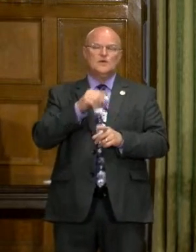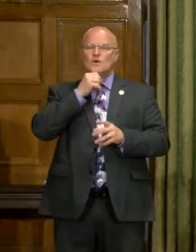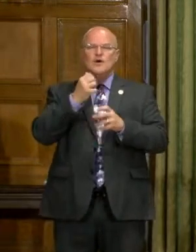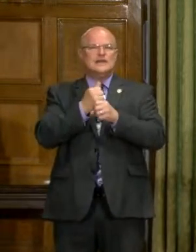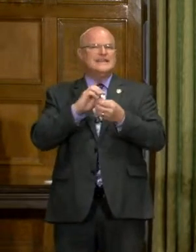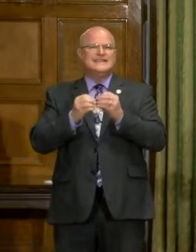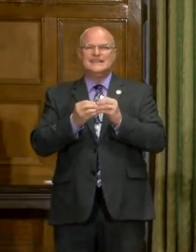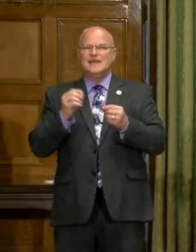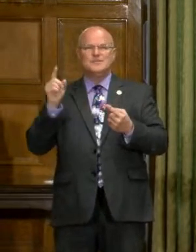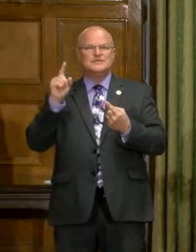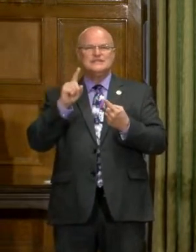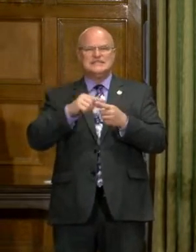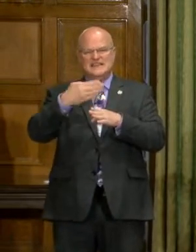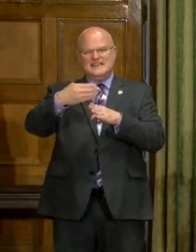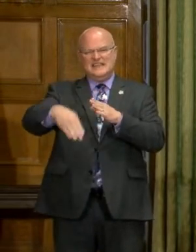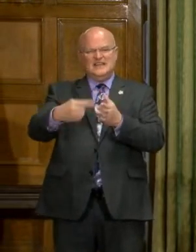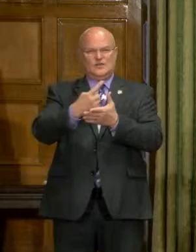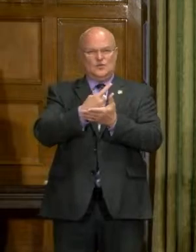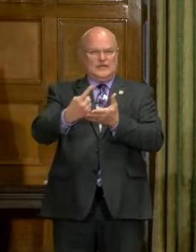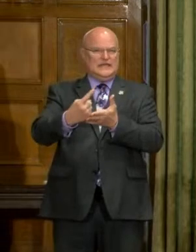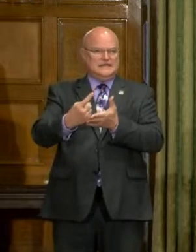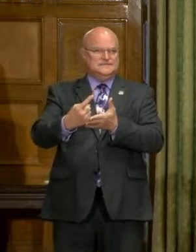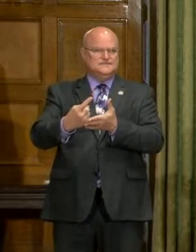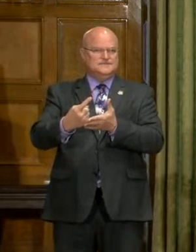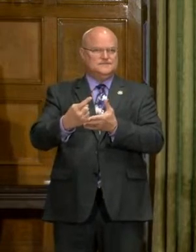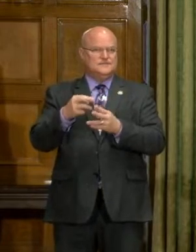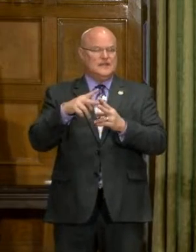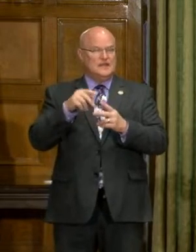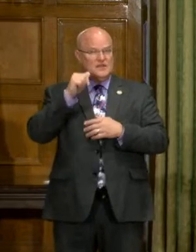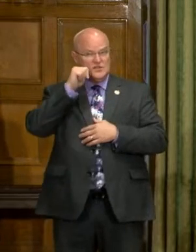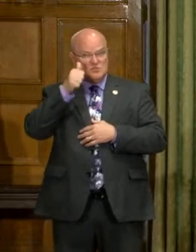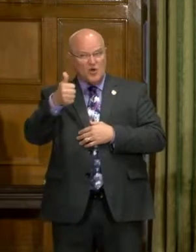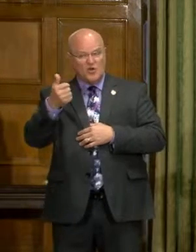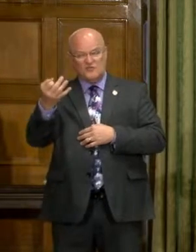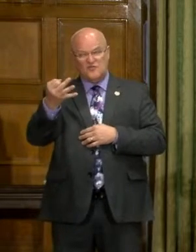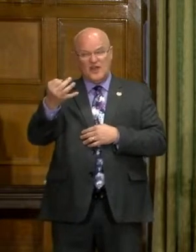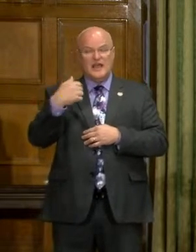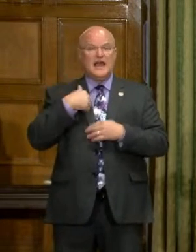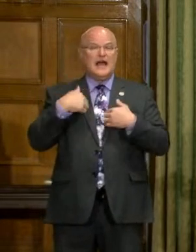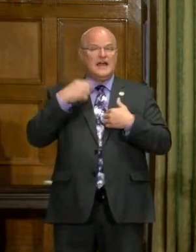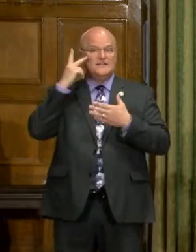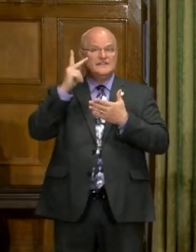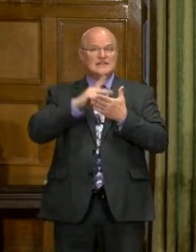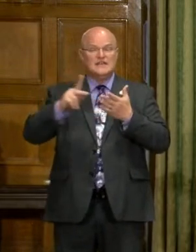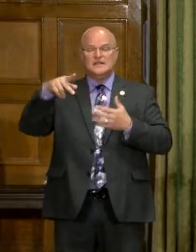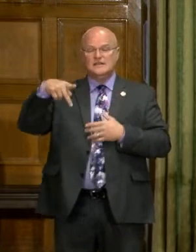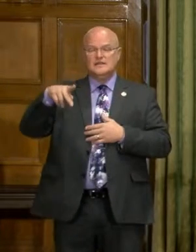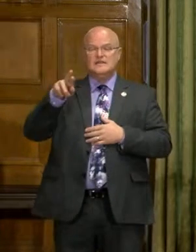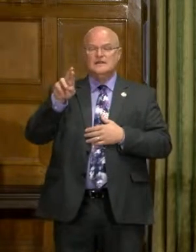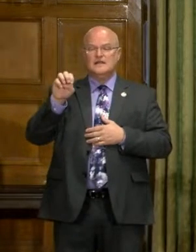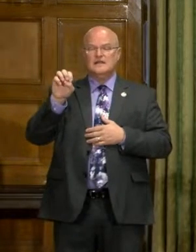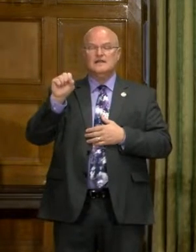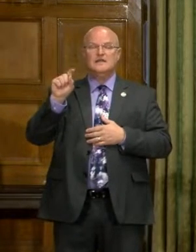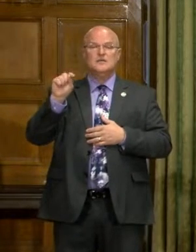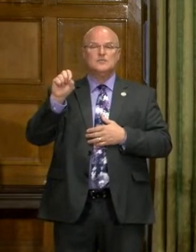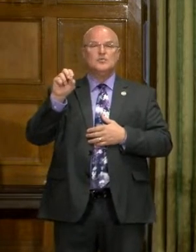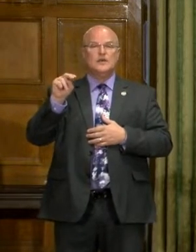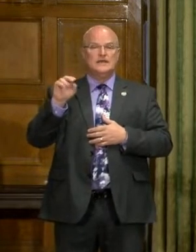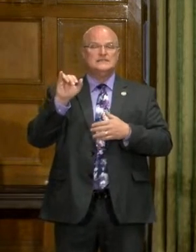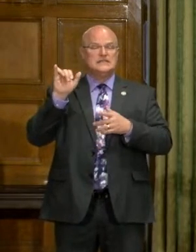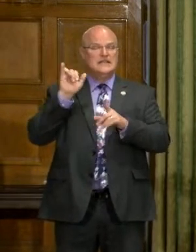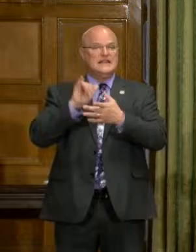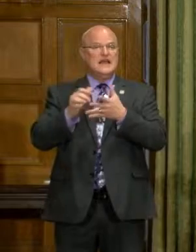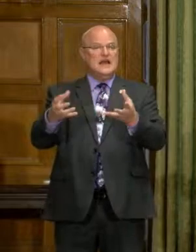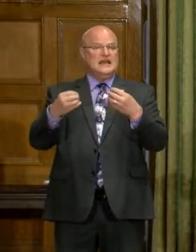numbers until the end of the week. Either tomorrow or Friday, I'll have Secretary Preston here that